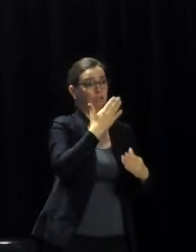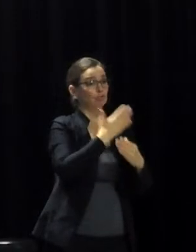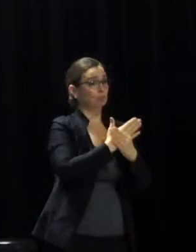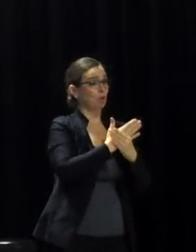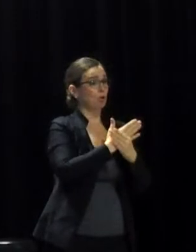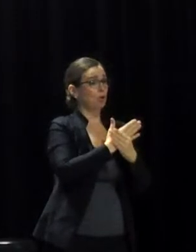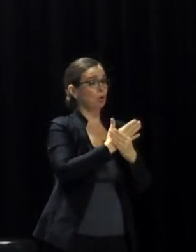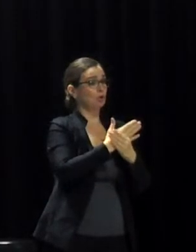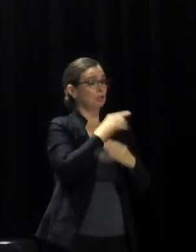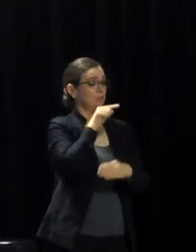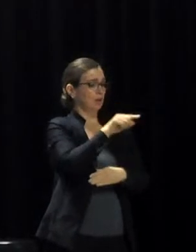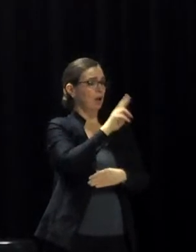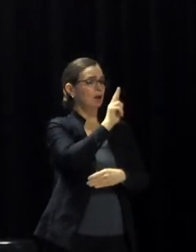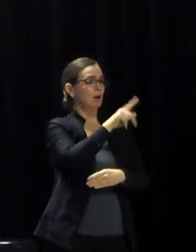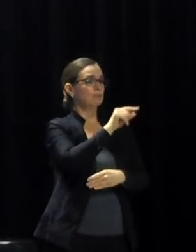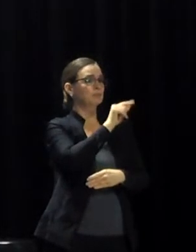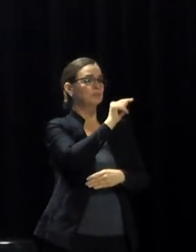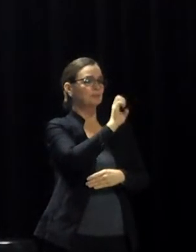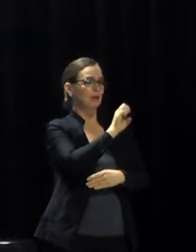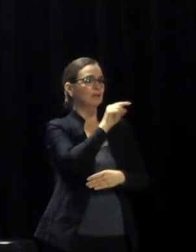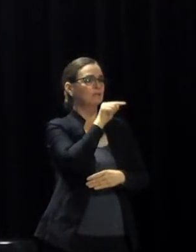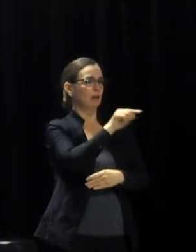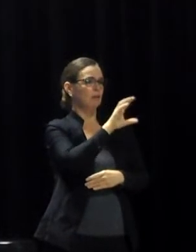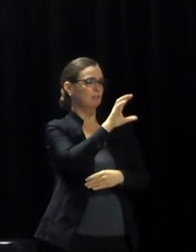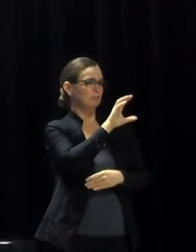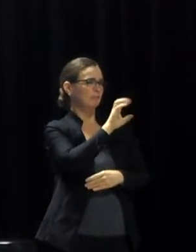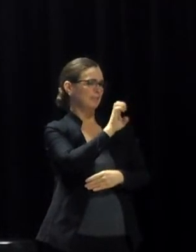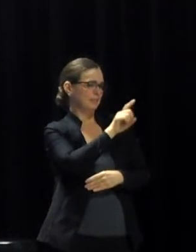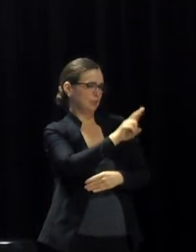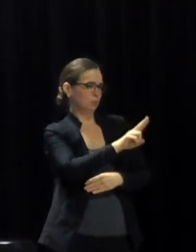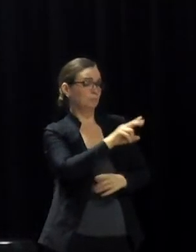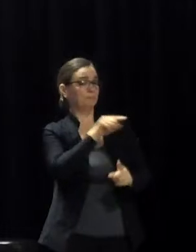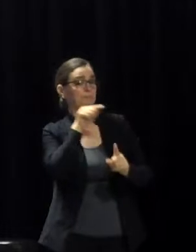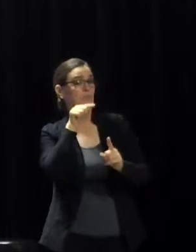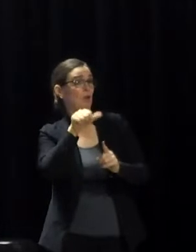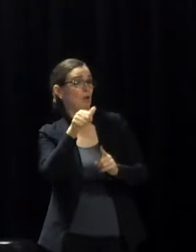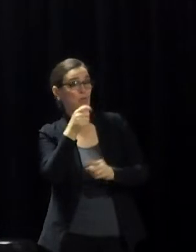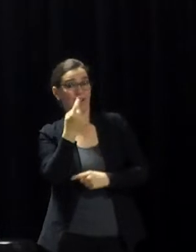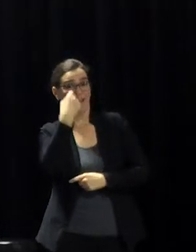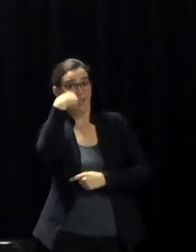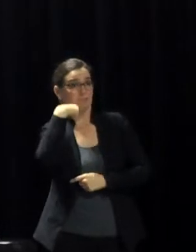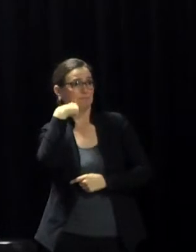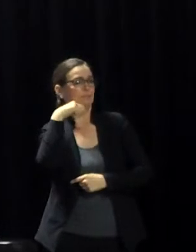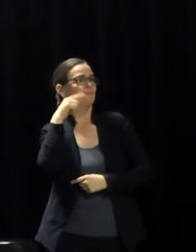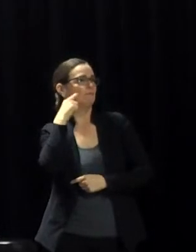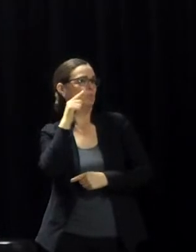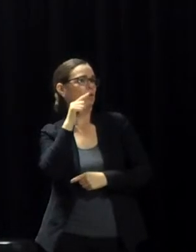up that day. We ask that you still try to pre-register for the sake of speed at